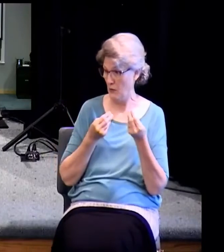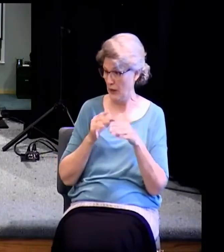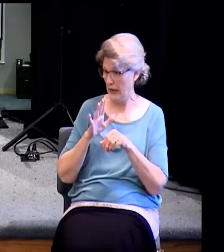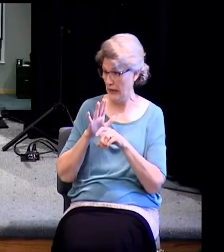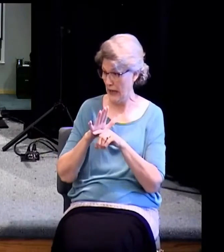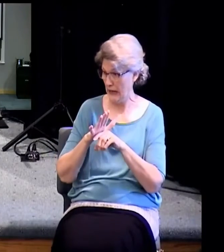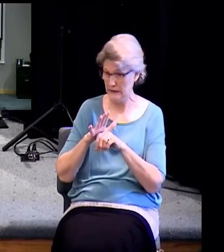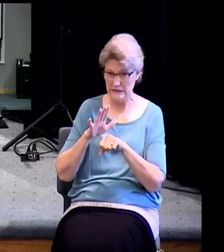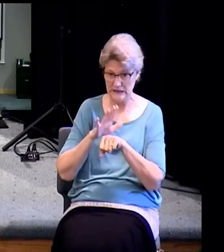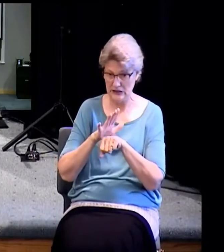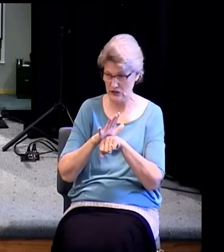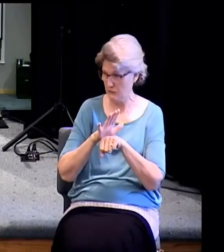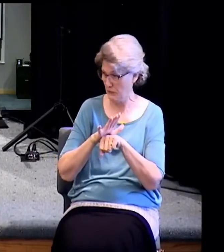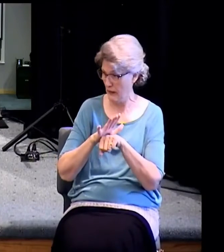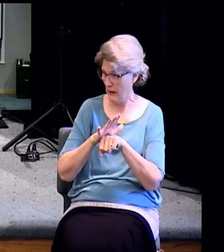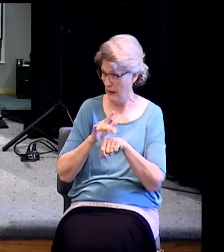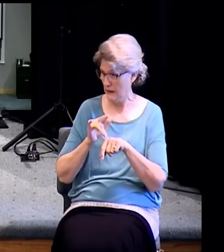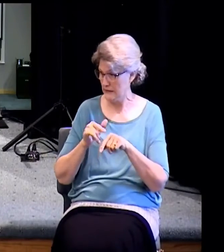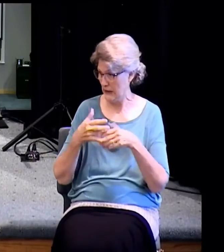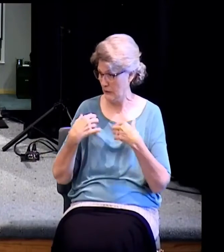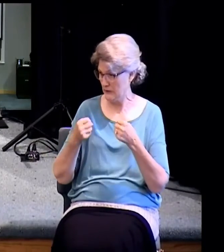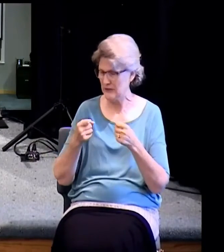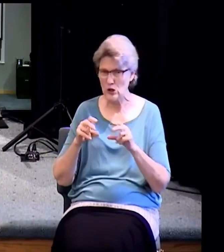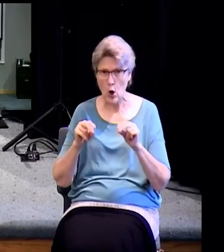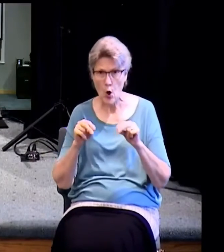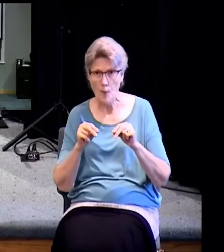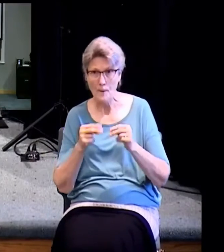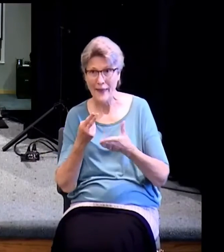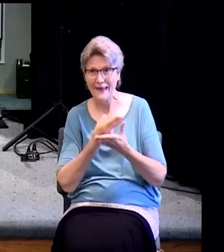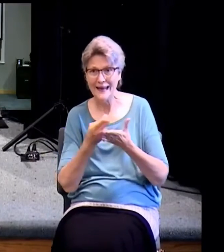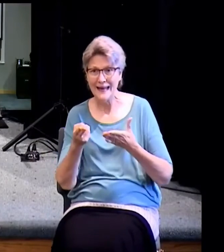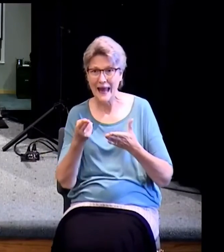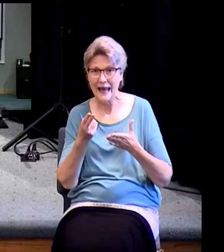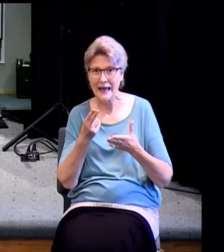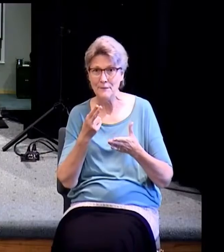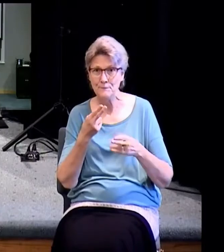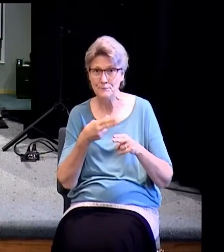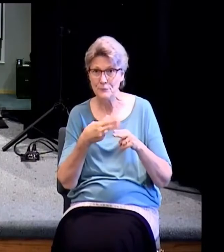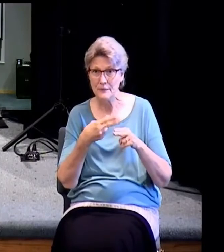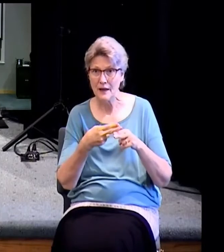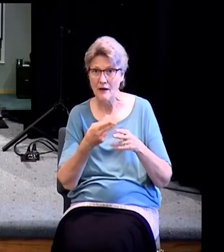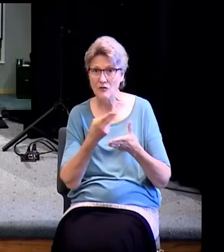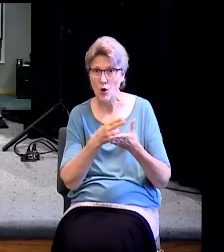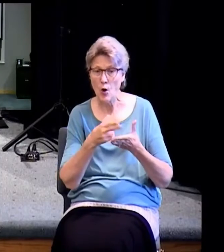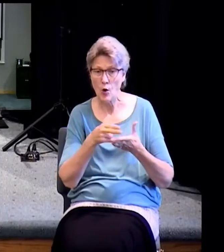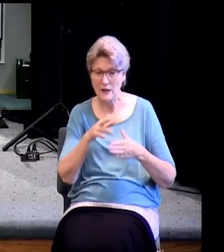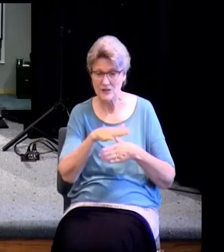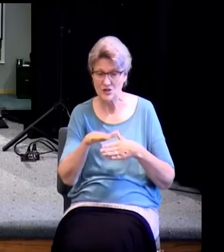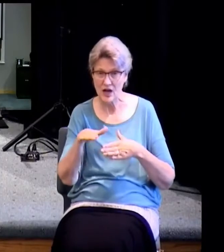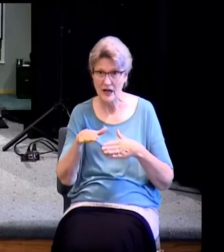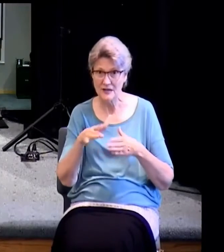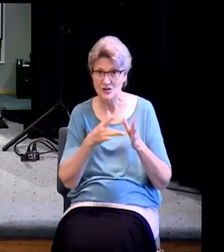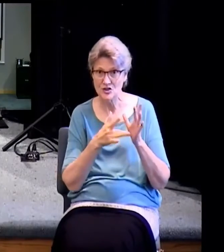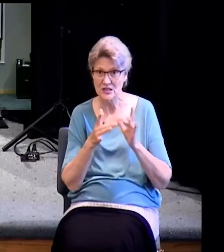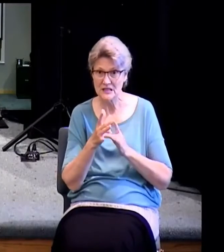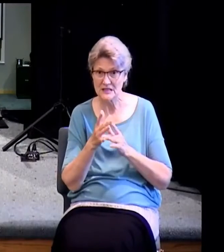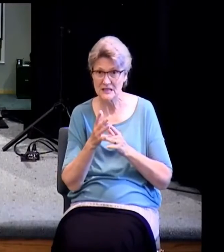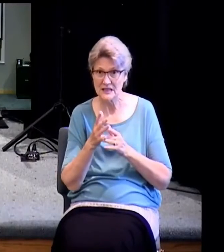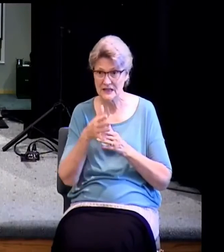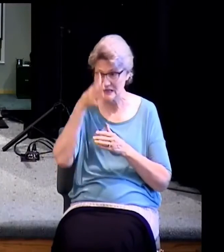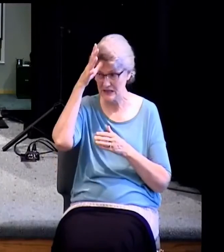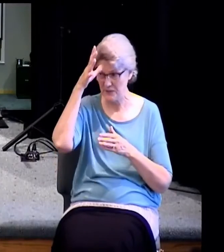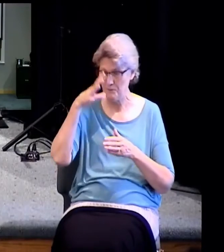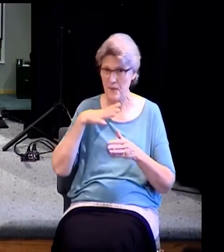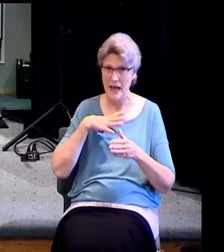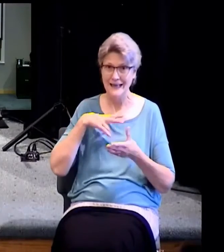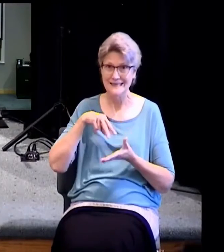said, no, by the name of that holy child, Jesus, doth this man stand before you whole. He said, it has to do